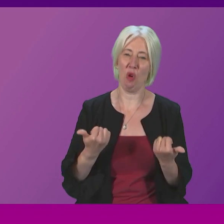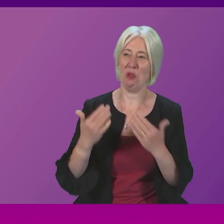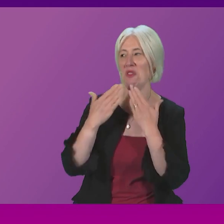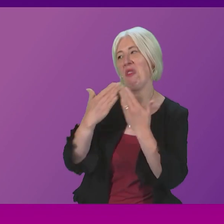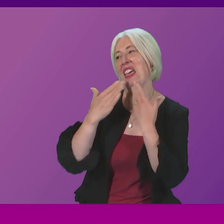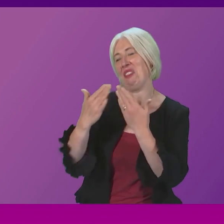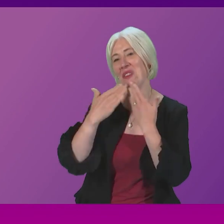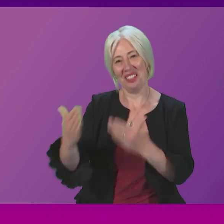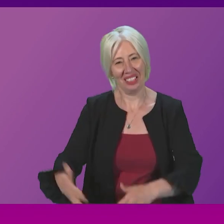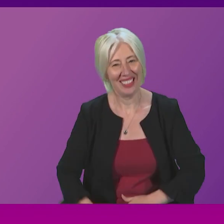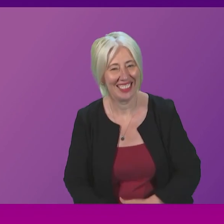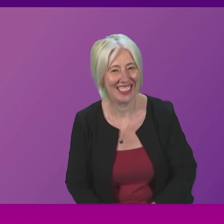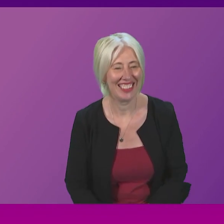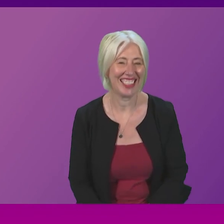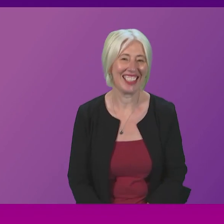so much.